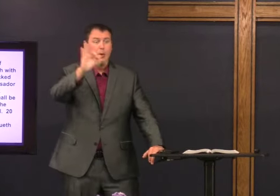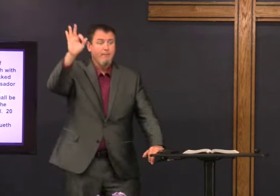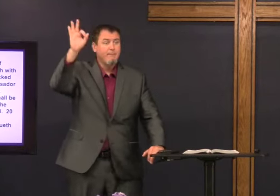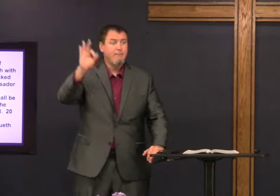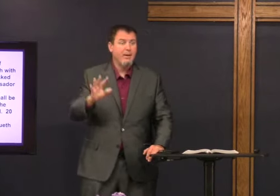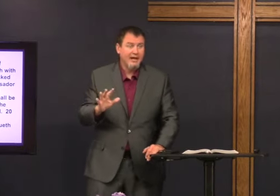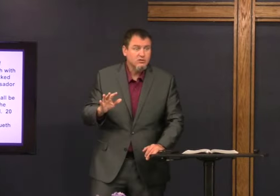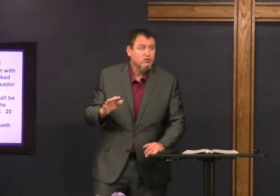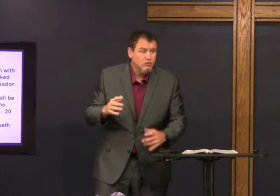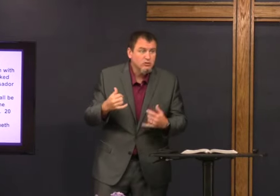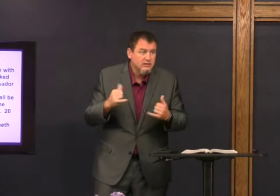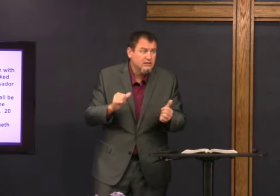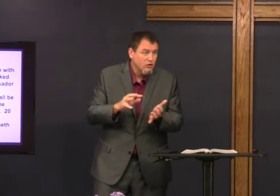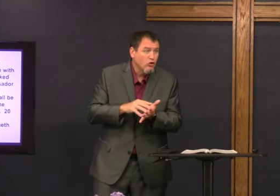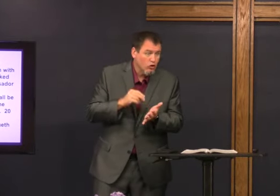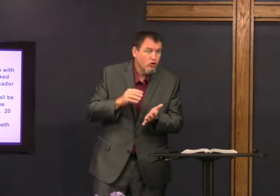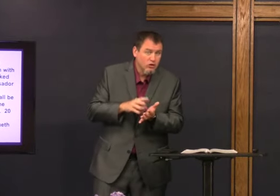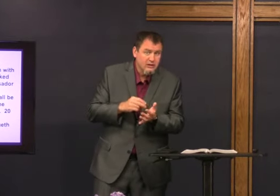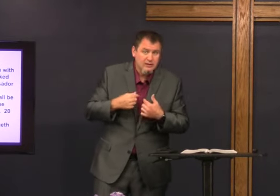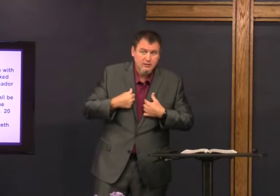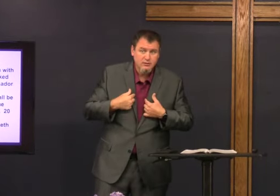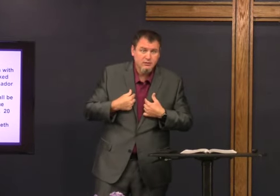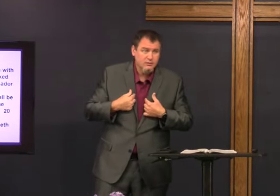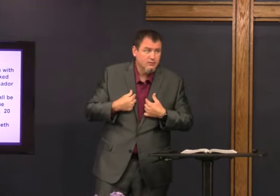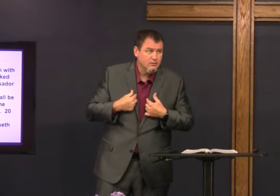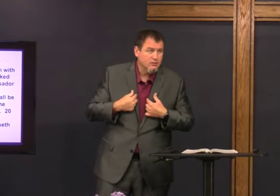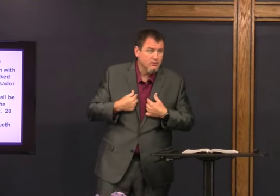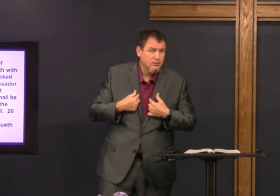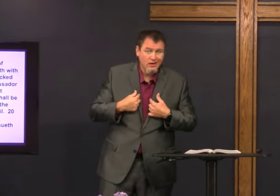you, your pastor is still learning.